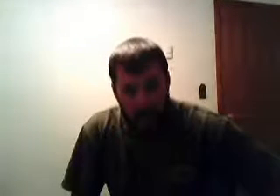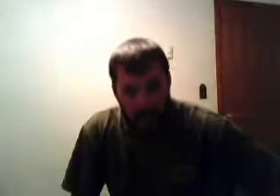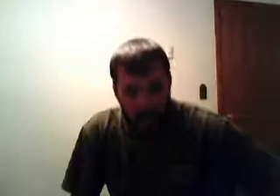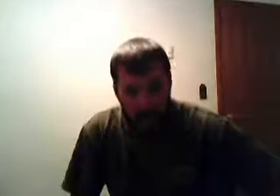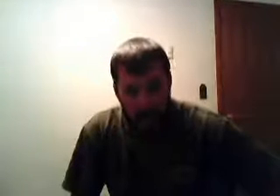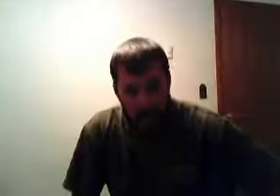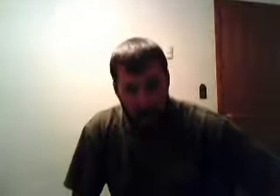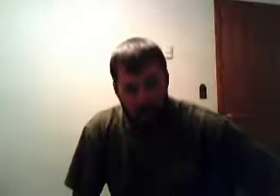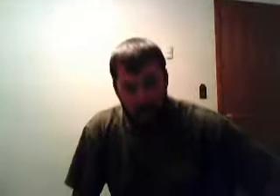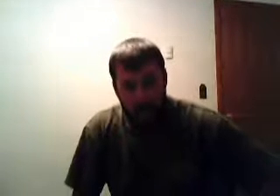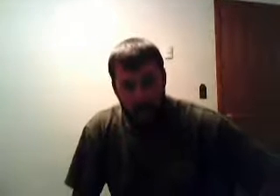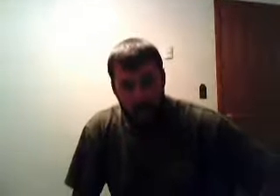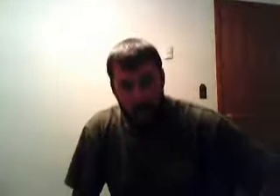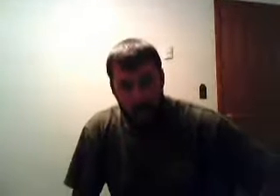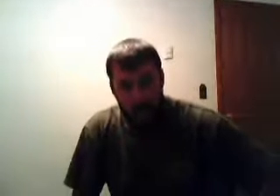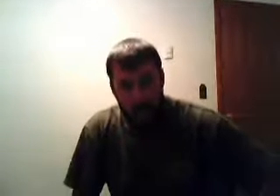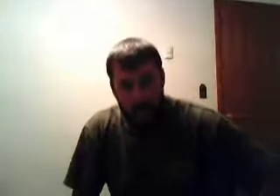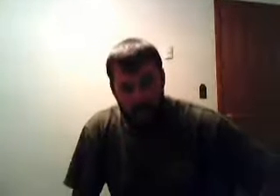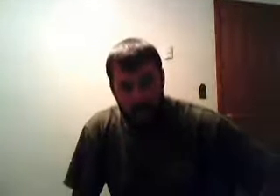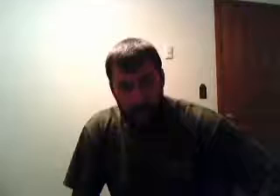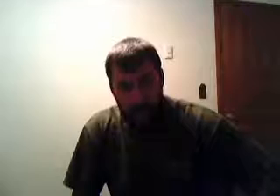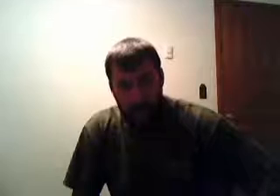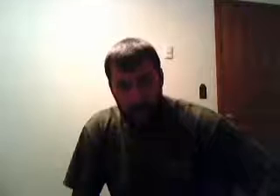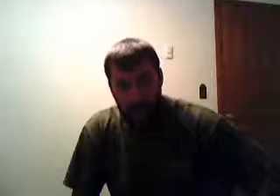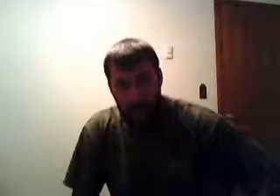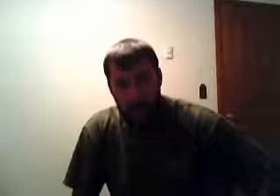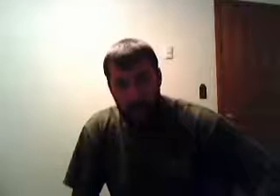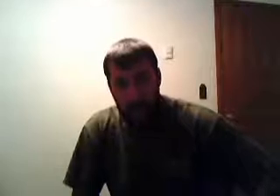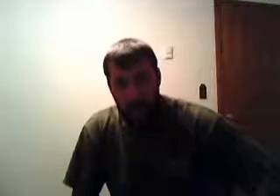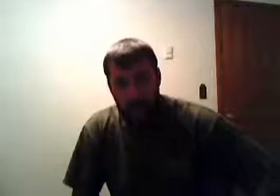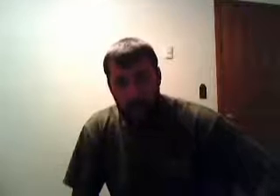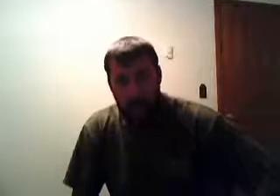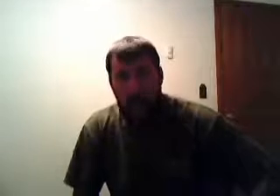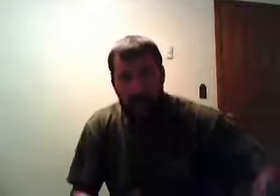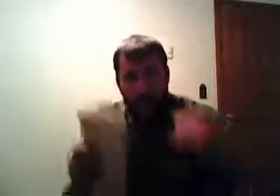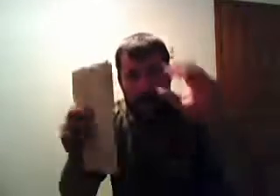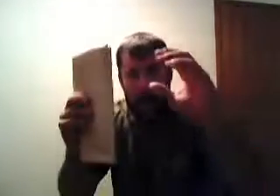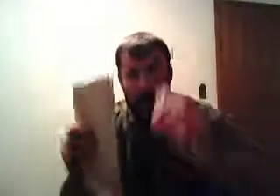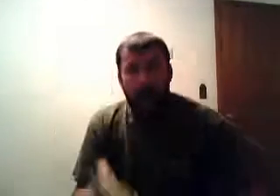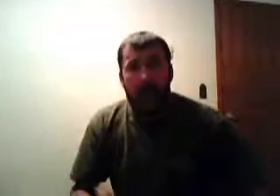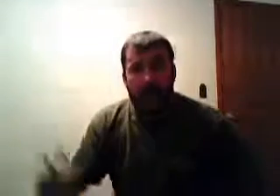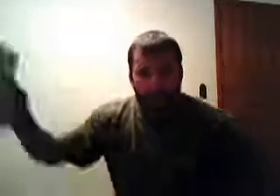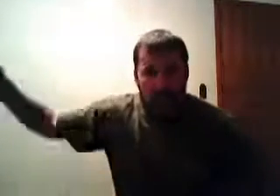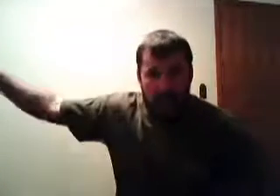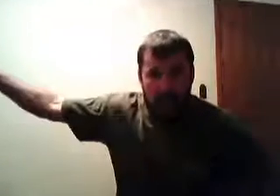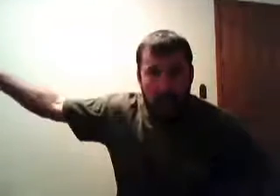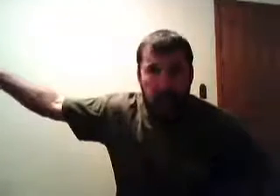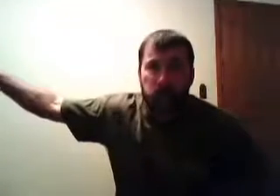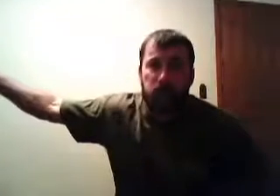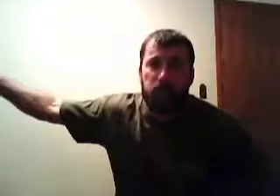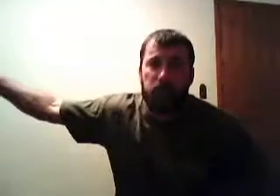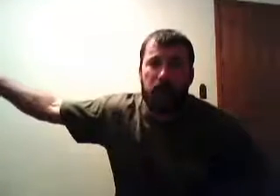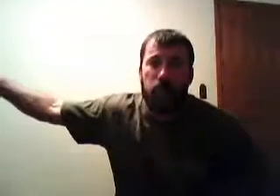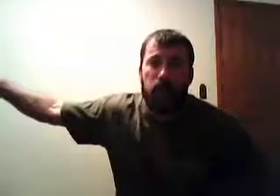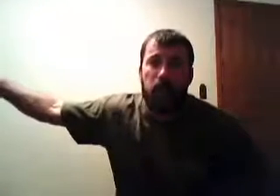don't. Did you hear me? But you get out there with a camera and you film injustice by your